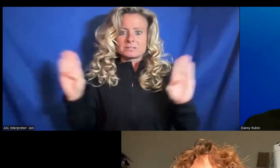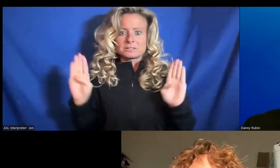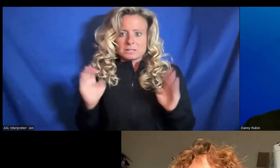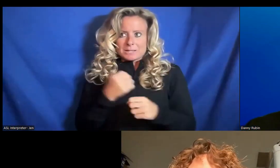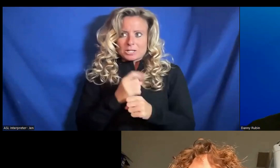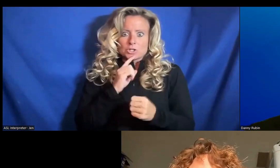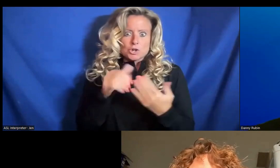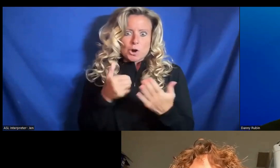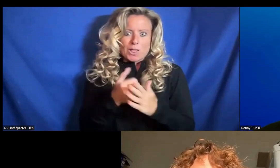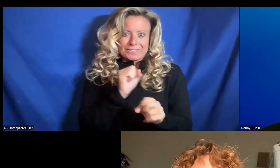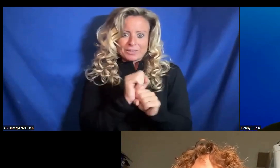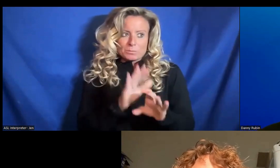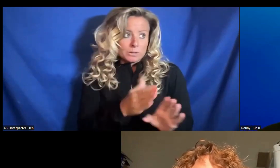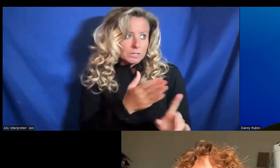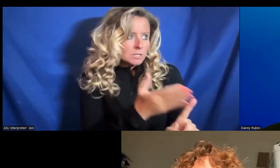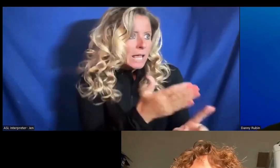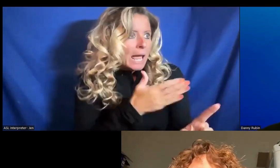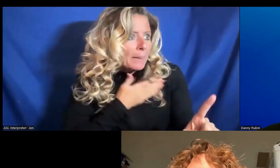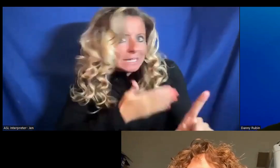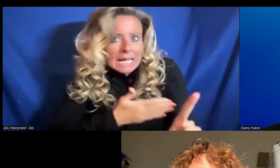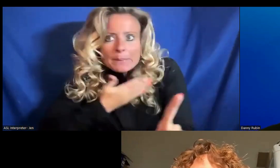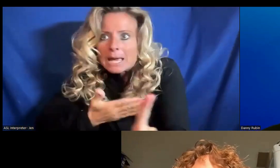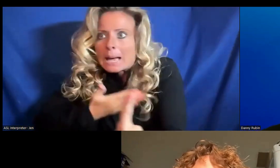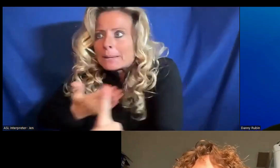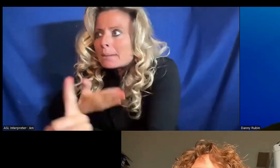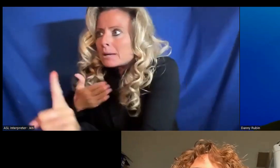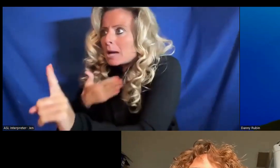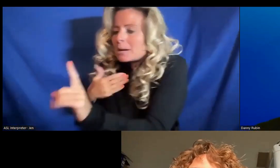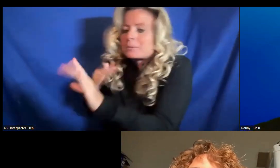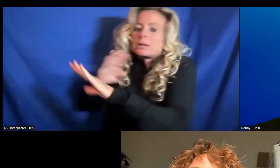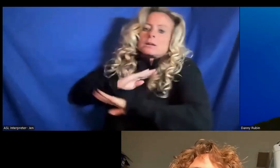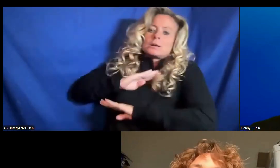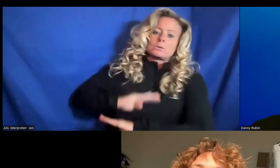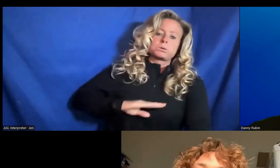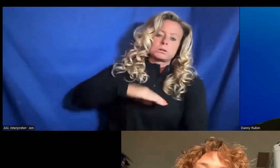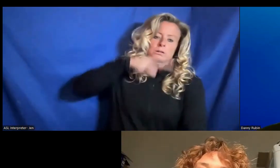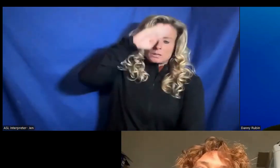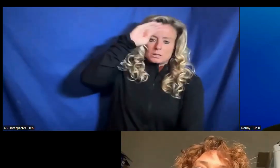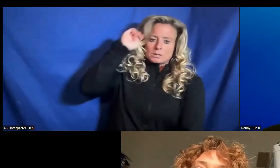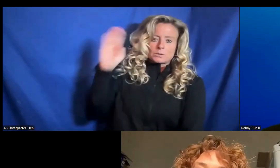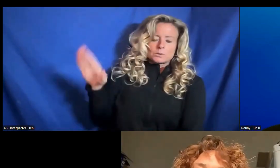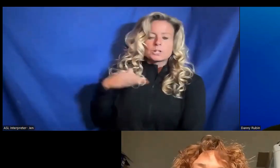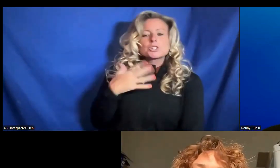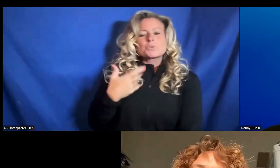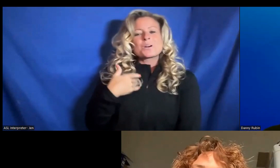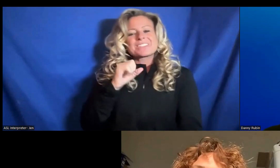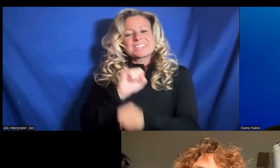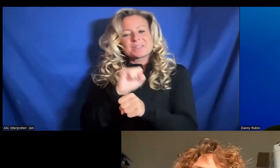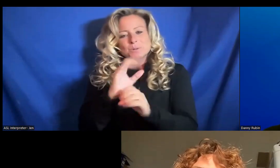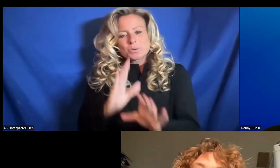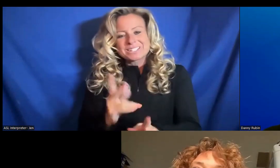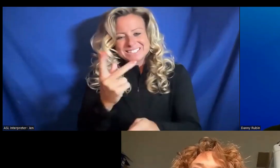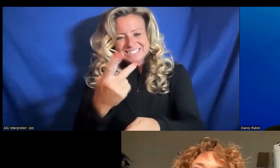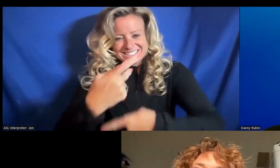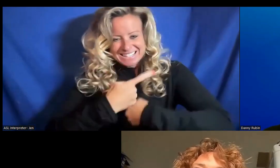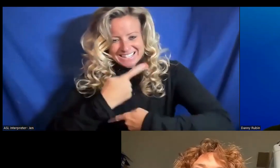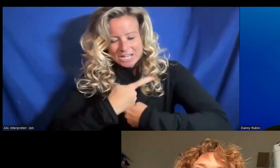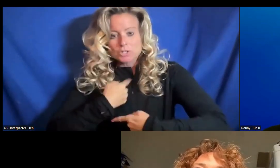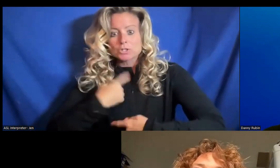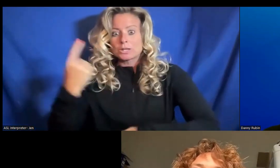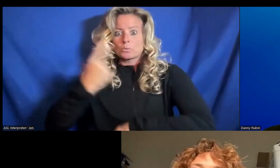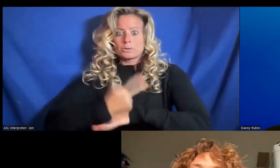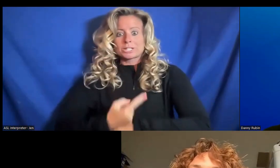sure that everybody's happy all the time, because you want your employees to take care of you so that you can take off a